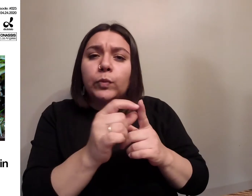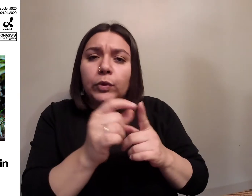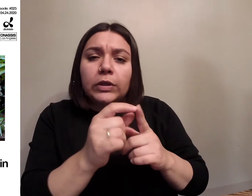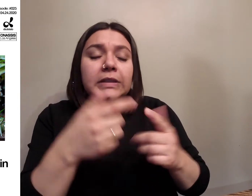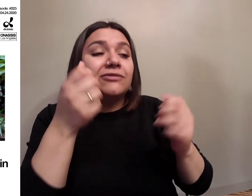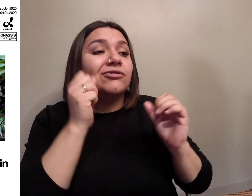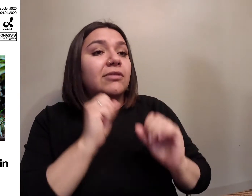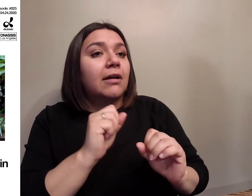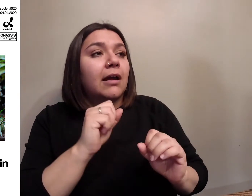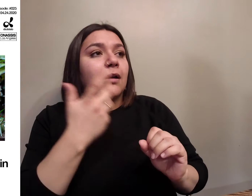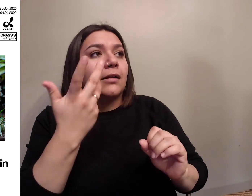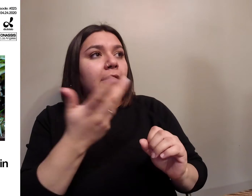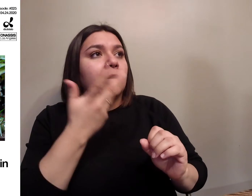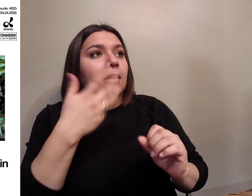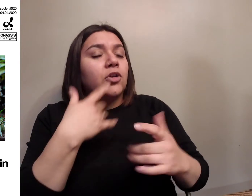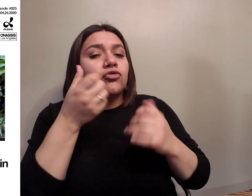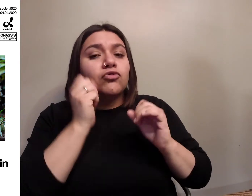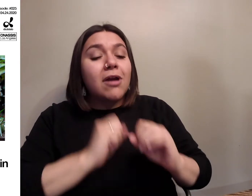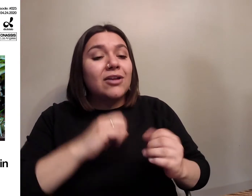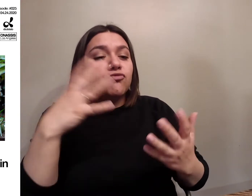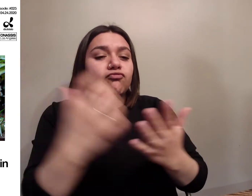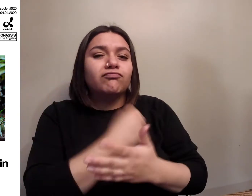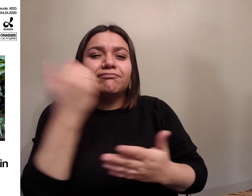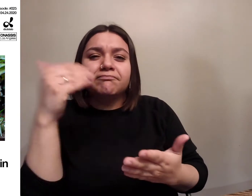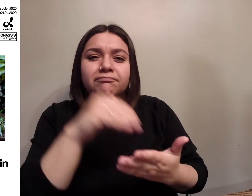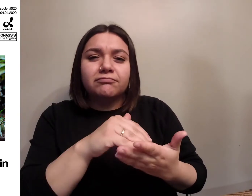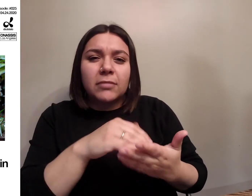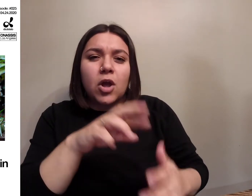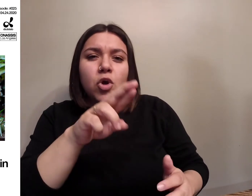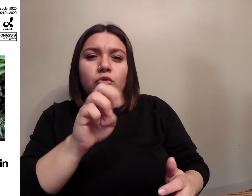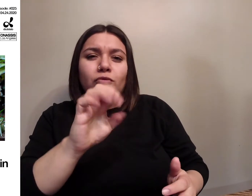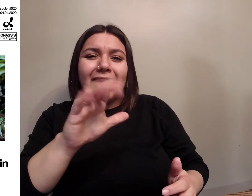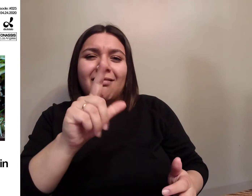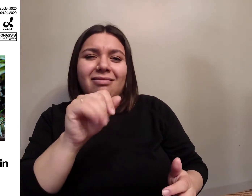That's true. It's tell me about that, and tell me about